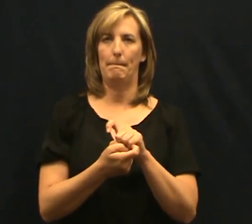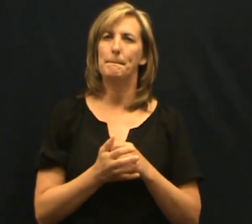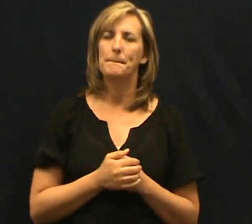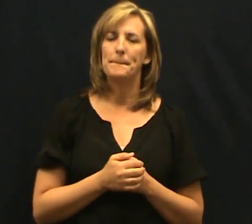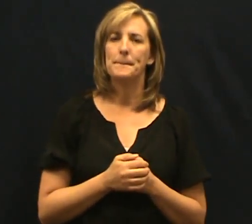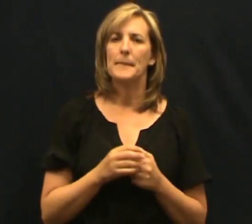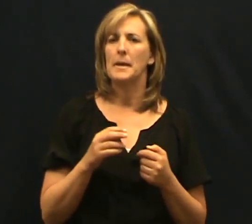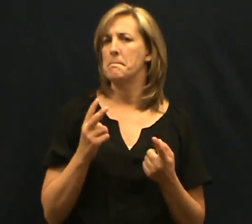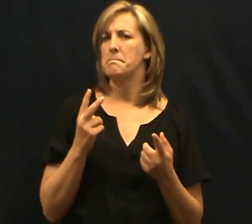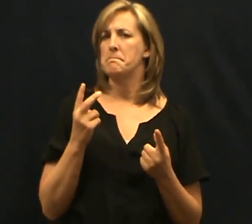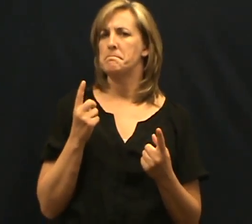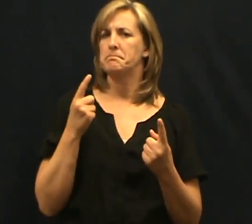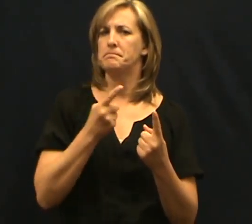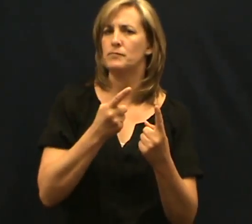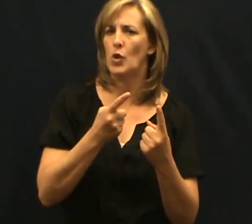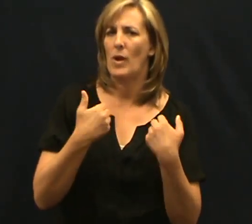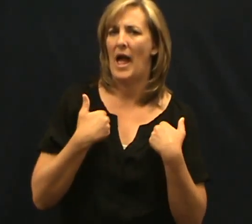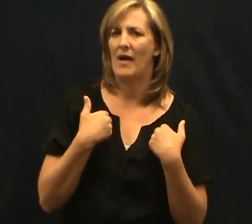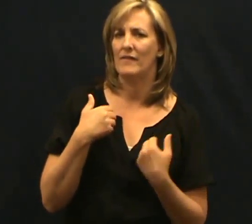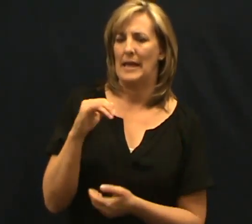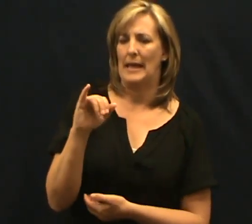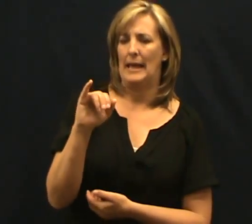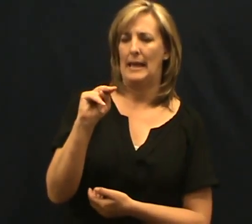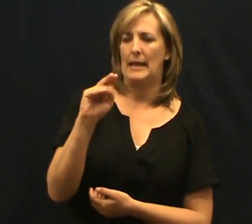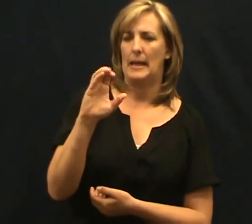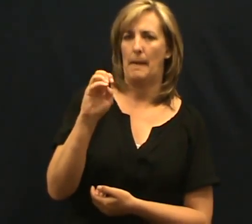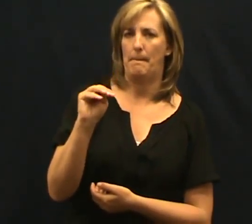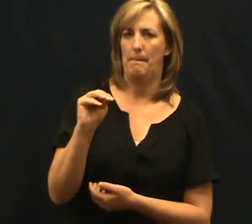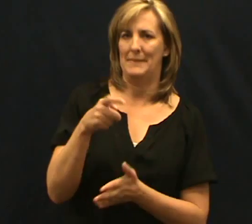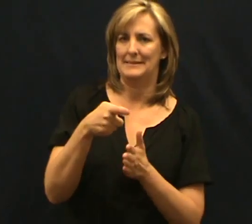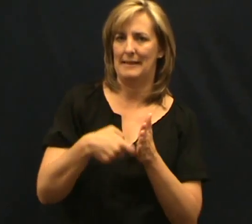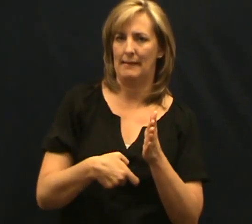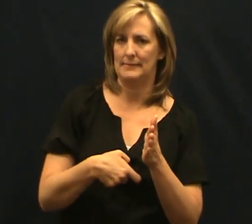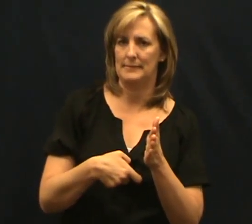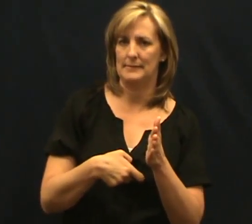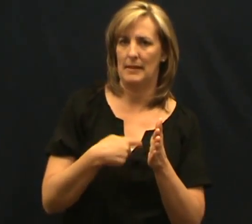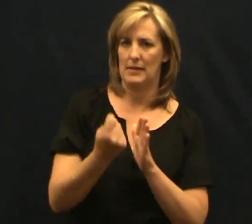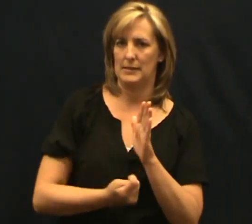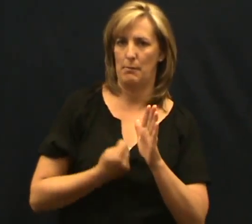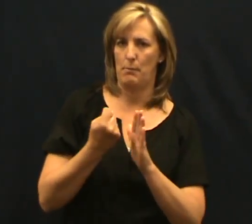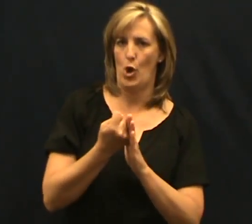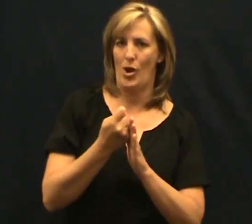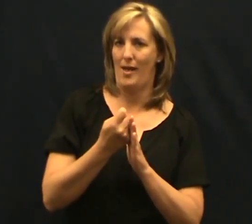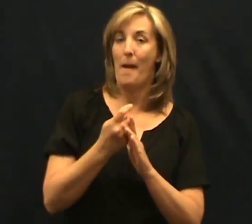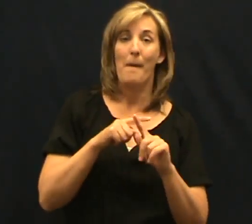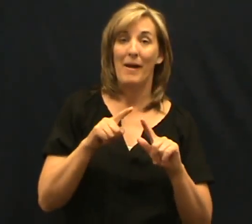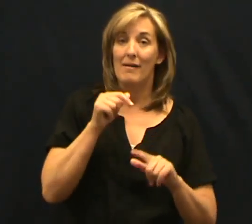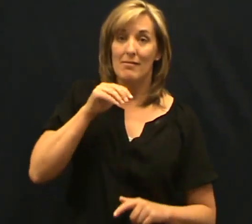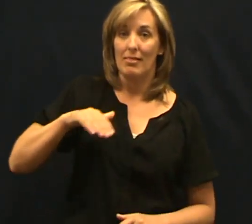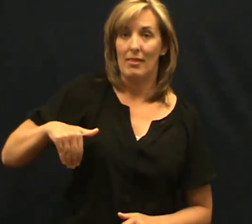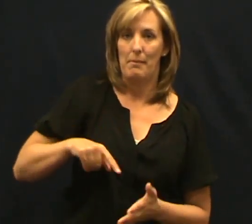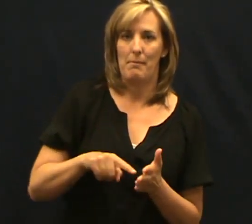income taxes this period, but we haven't paid them yet. So at the end of the period, we have to make an